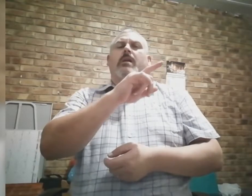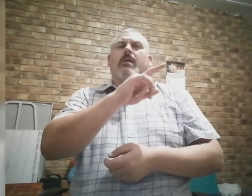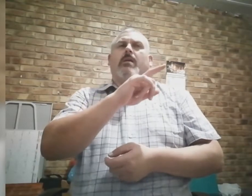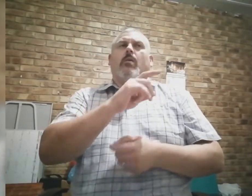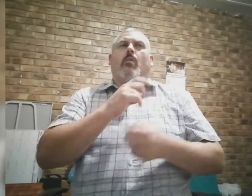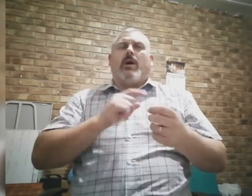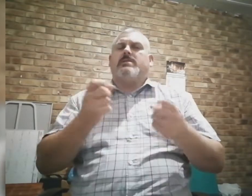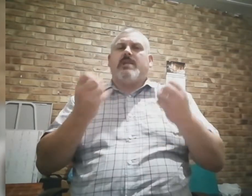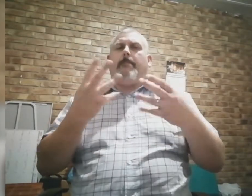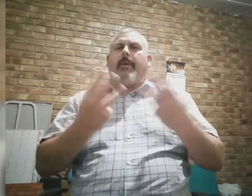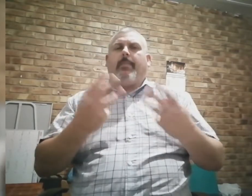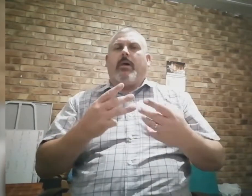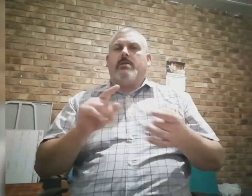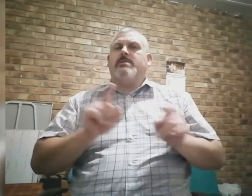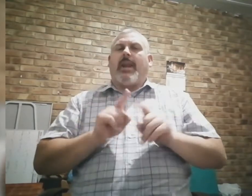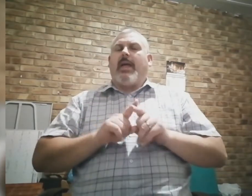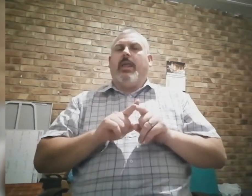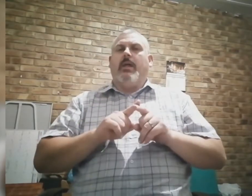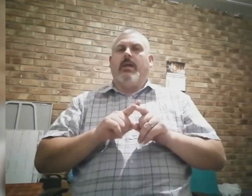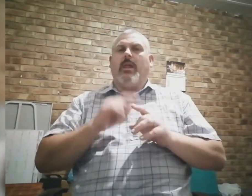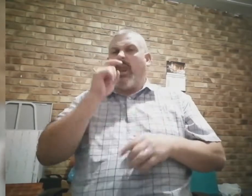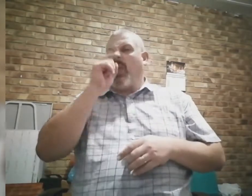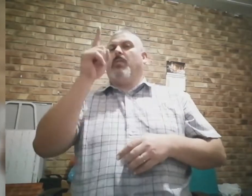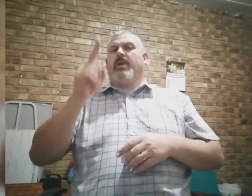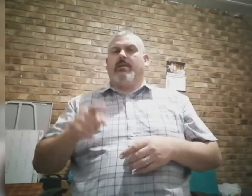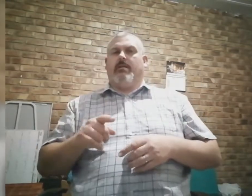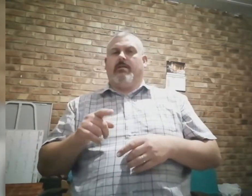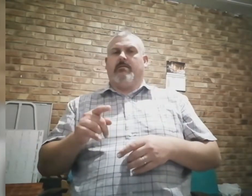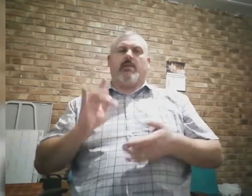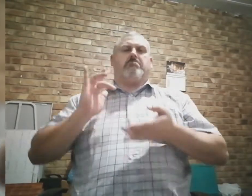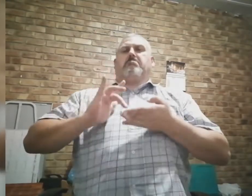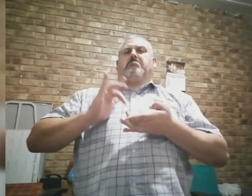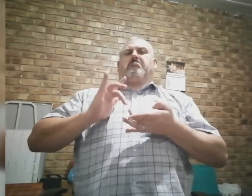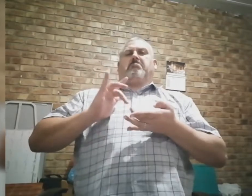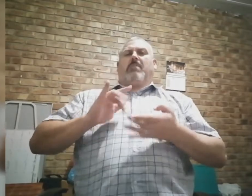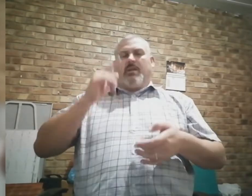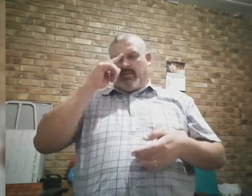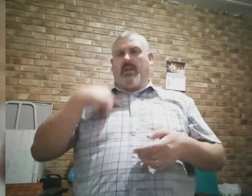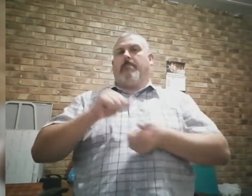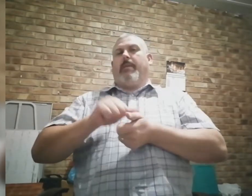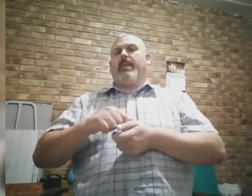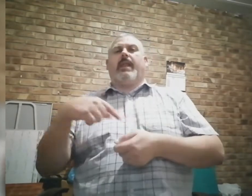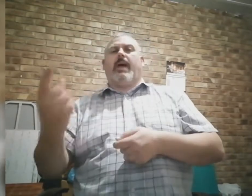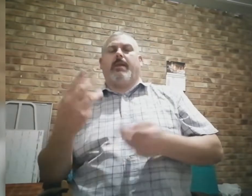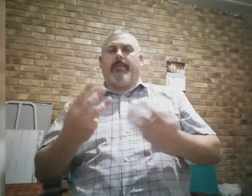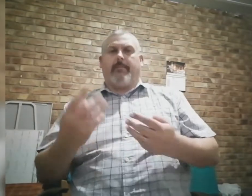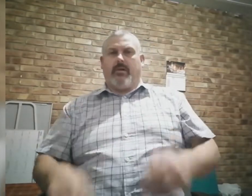While some people like you forget that things better than other people.